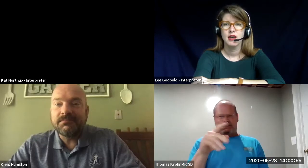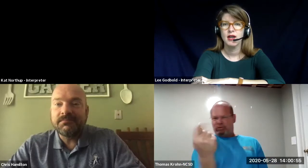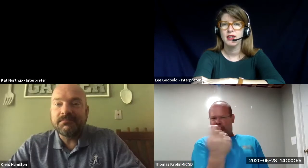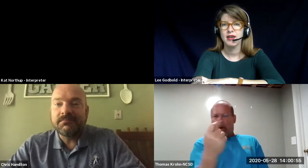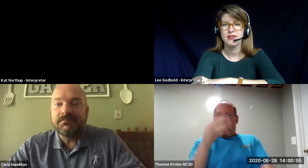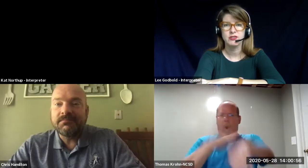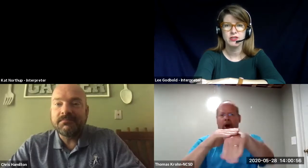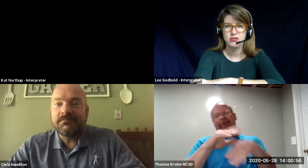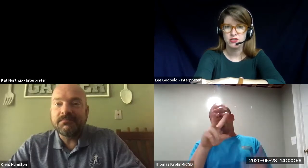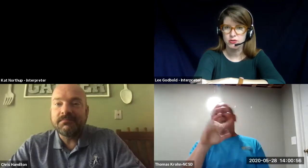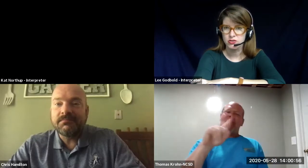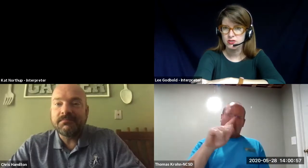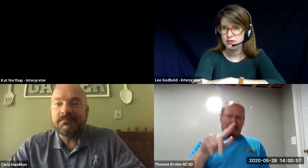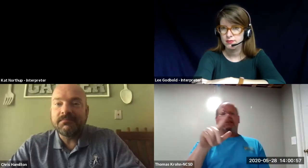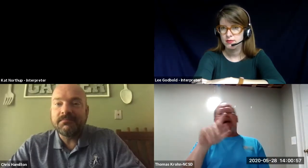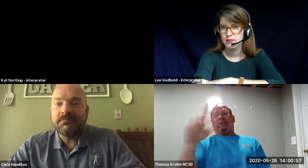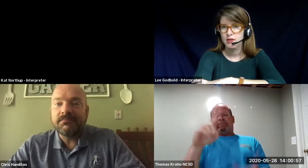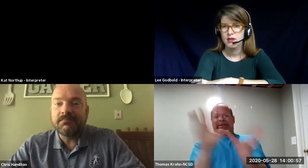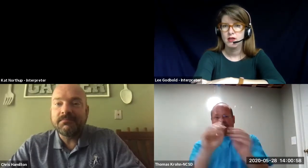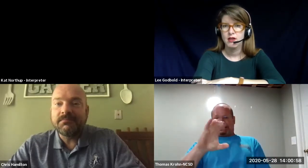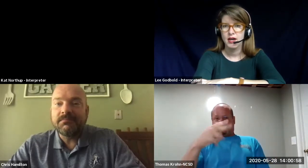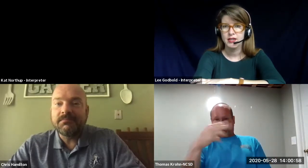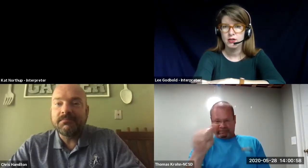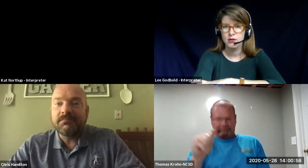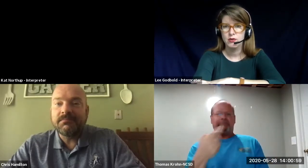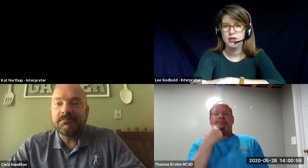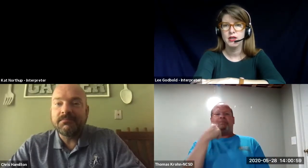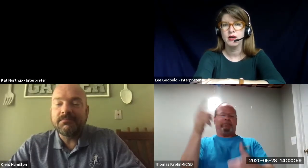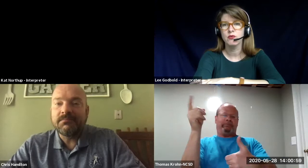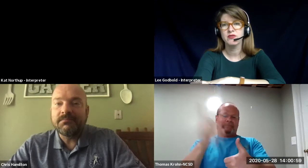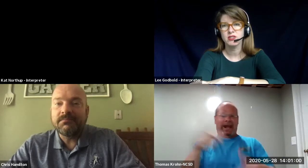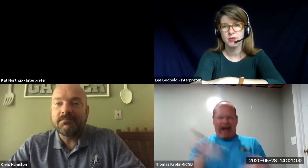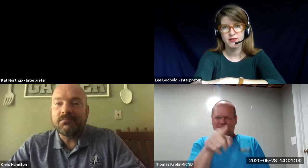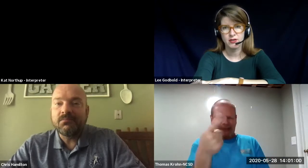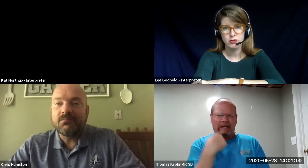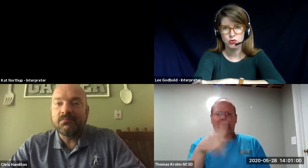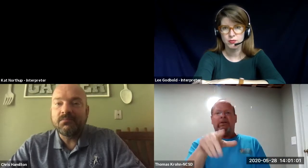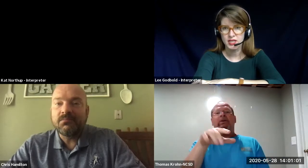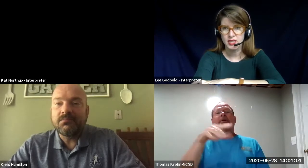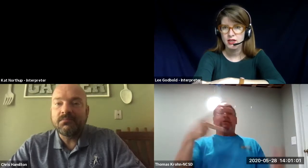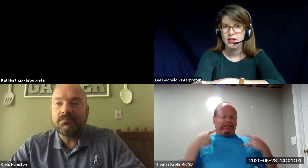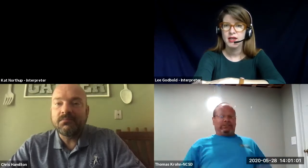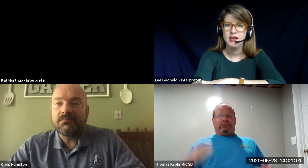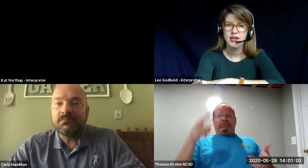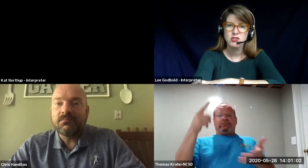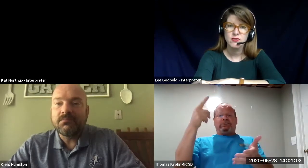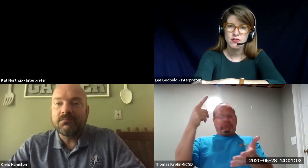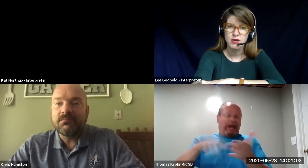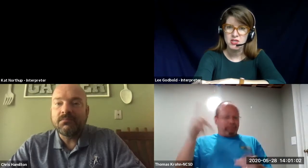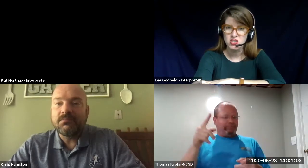Hi, athletic directors and coaches. I know we've talked about having a virtual meeting, and as you've already